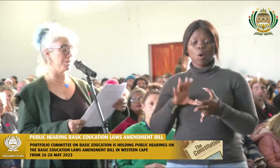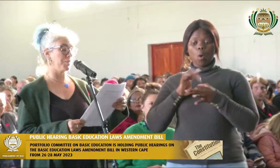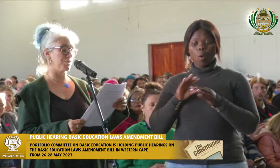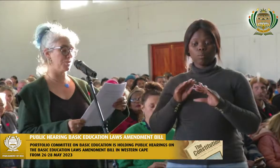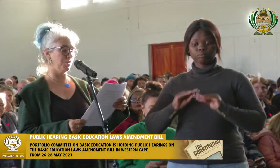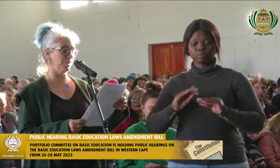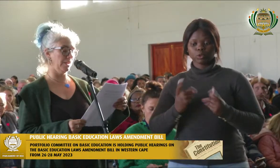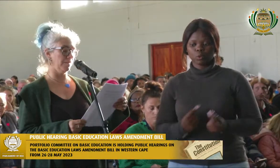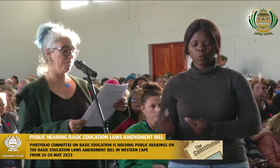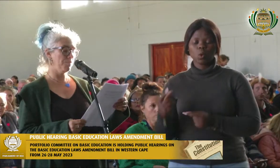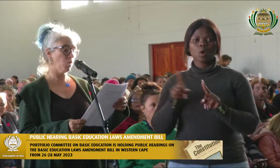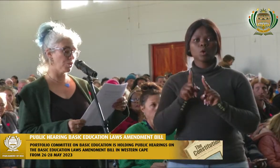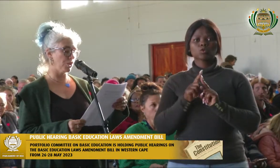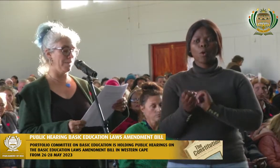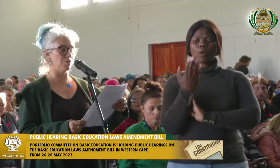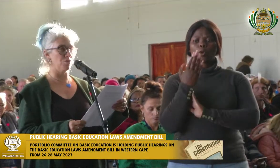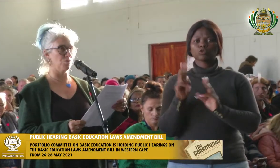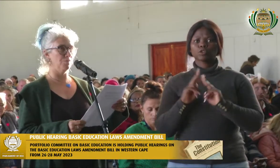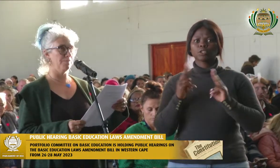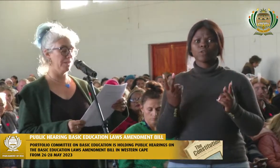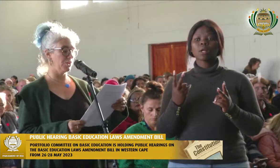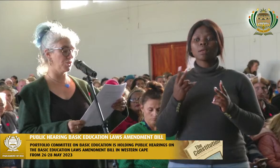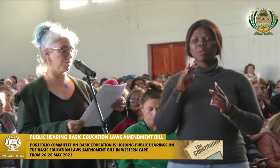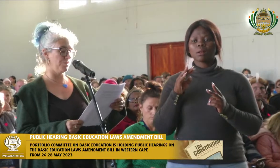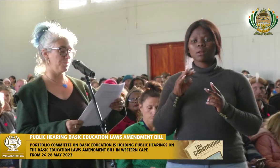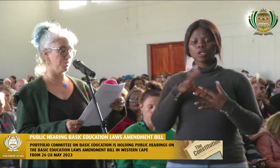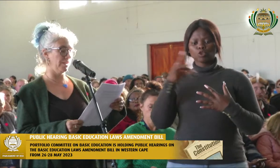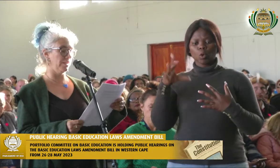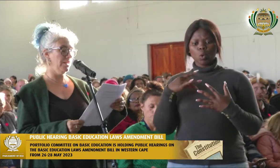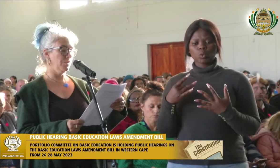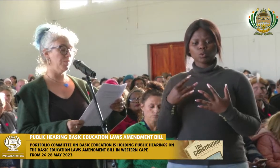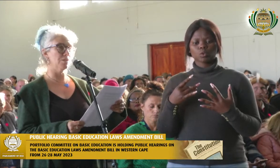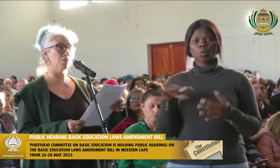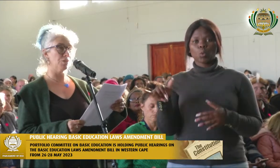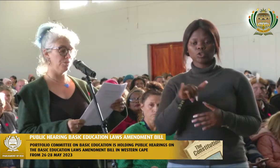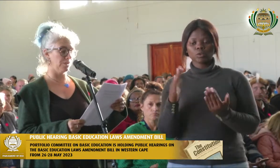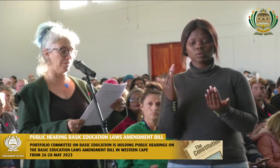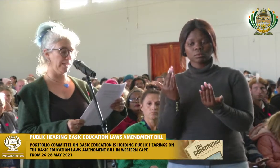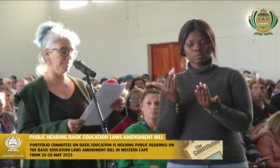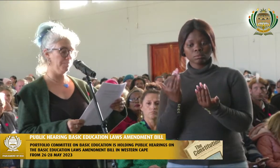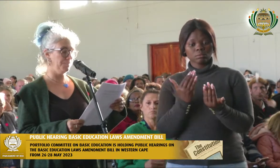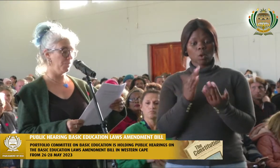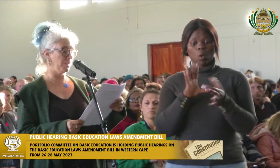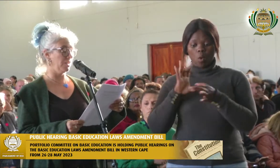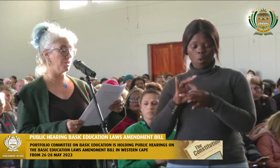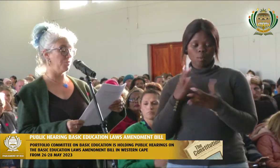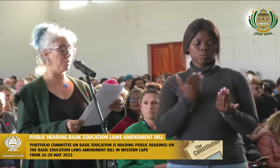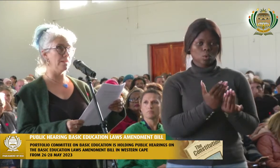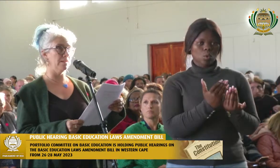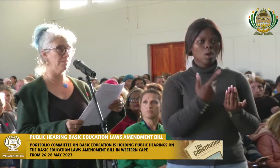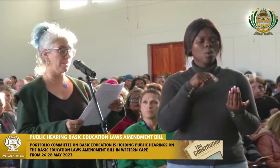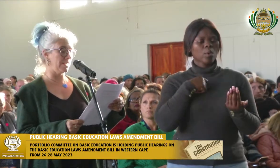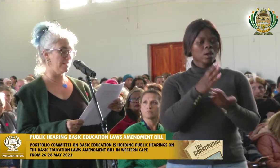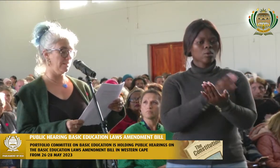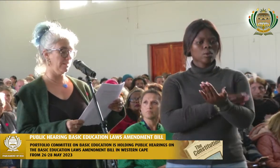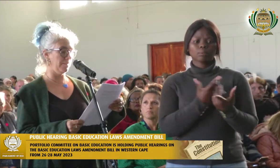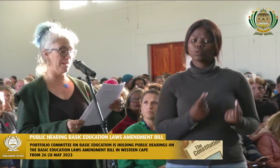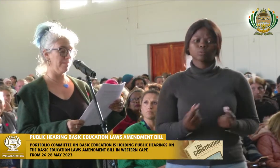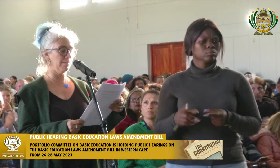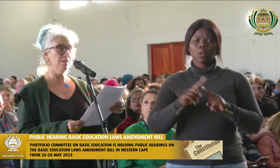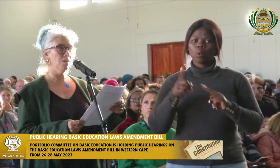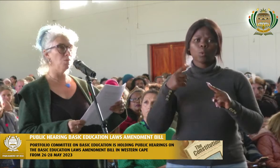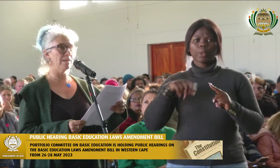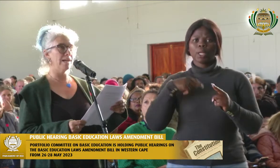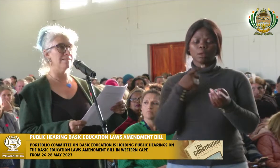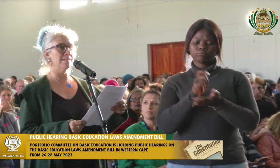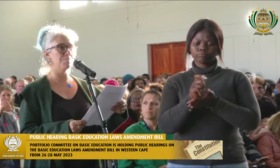with a different approach to learning or to go back to school. He chose homeschooling. We did not use a curriculum. We did a lot of reading, writing, and